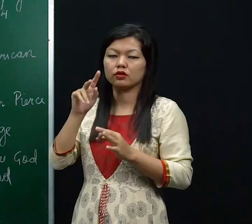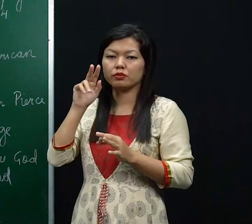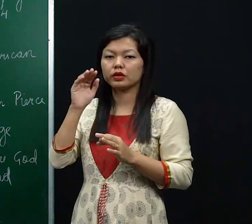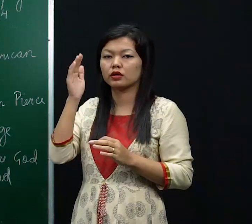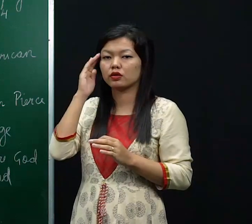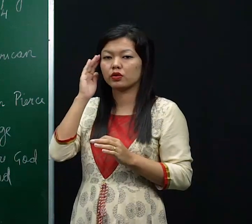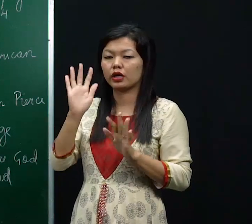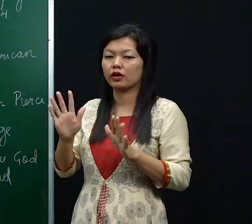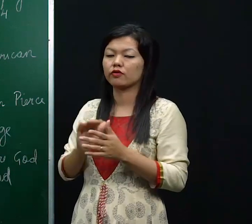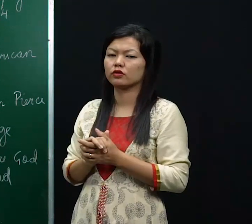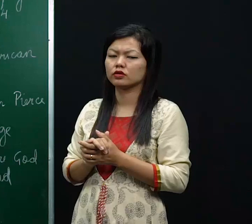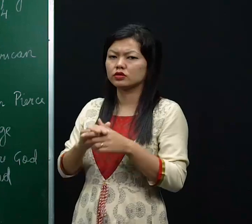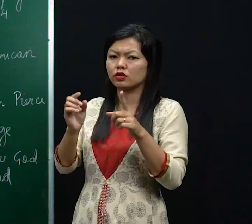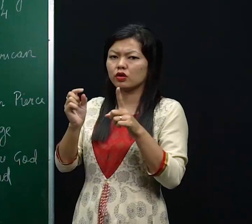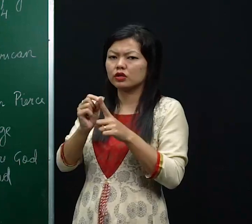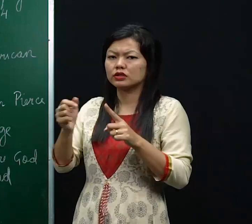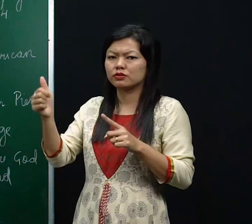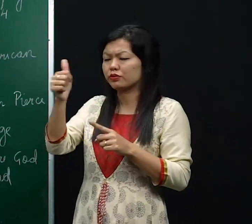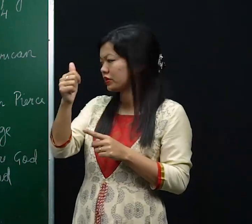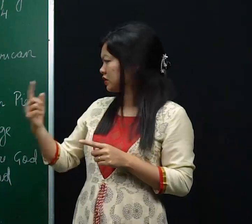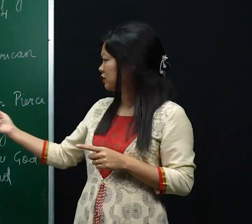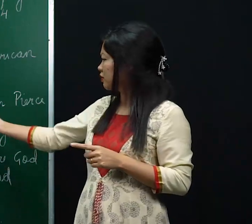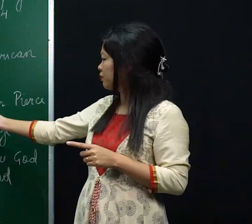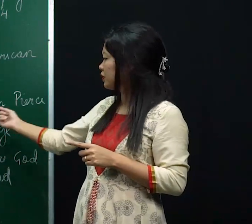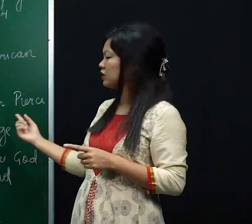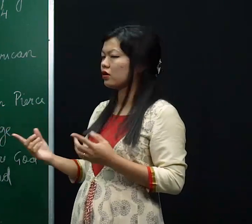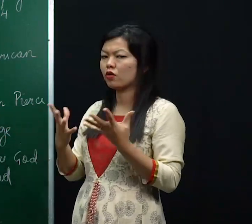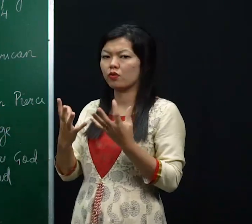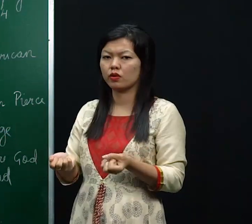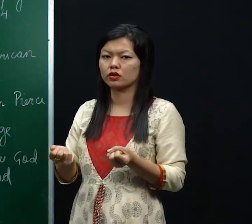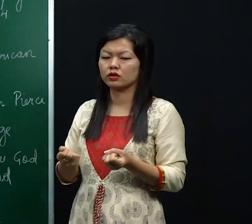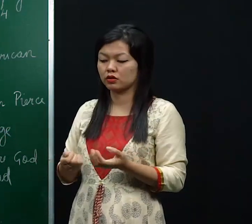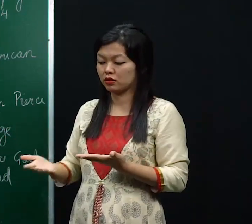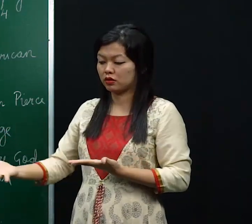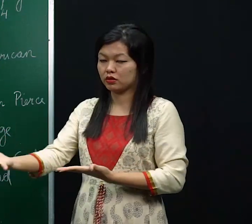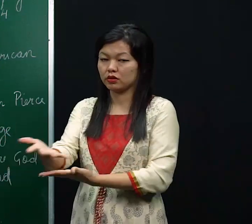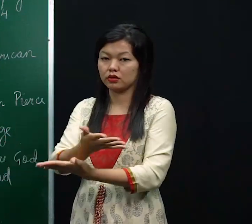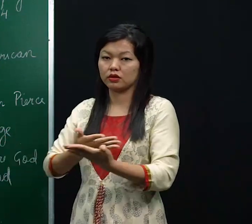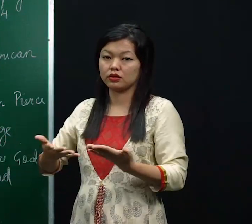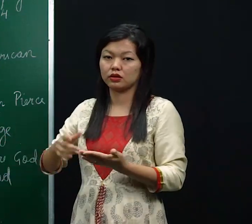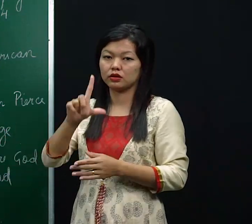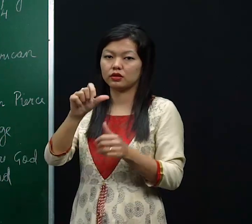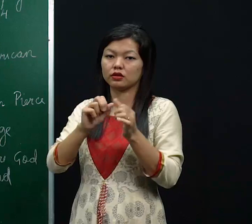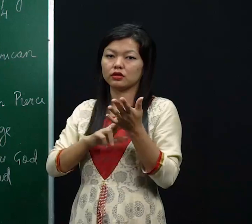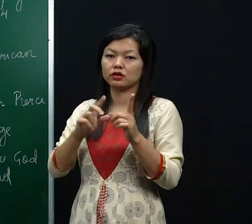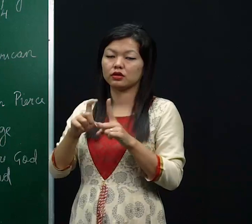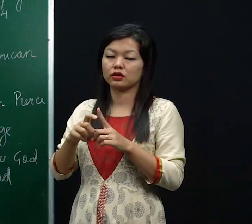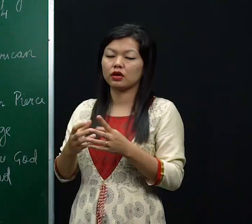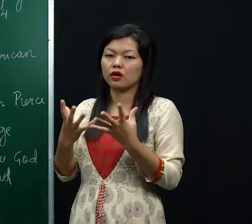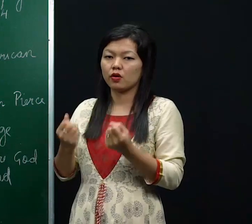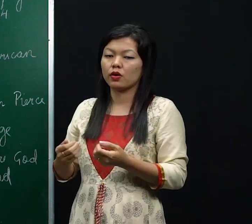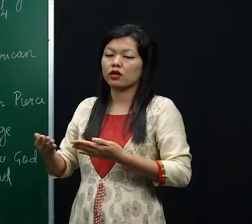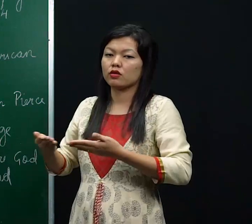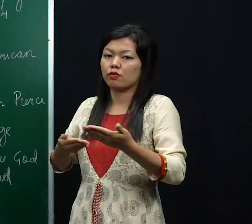president wanted to buy the particular land where these Native Americans were residing. He wanted to buy it, and so he sends